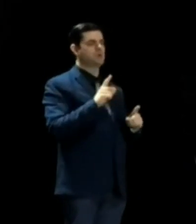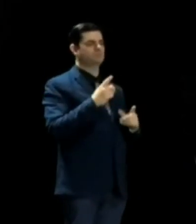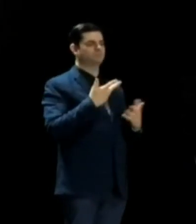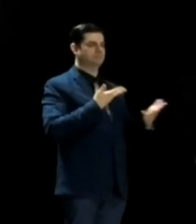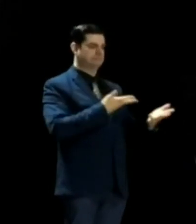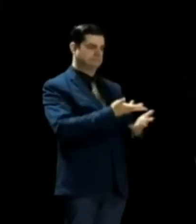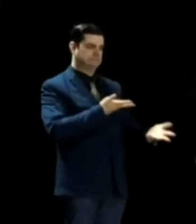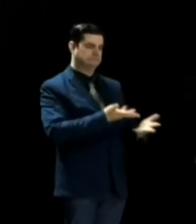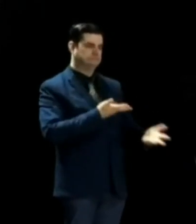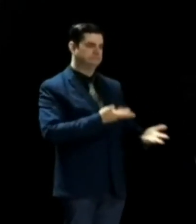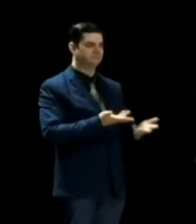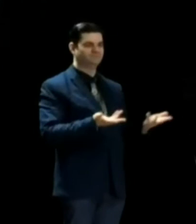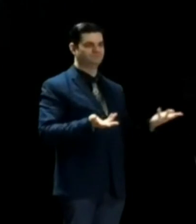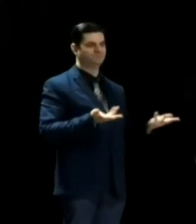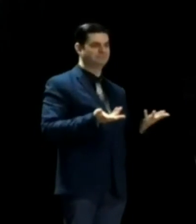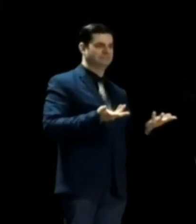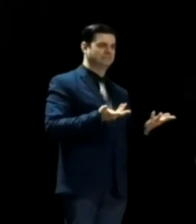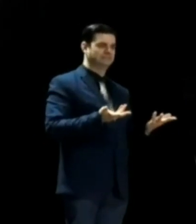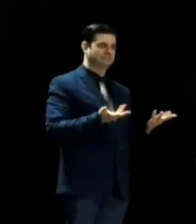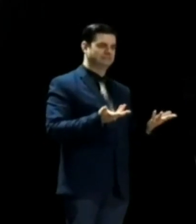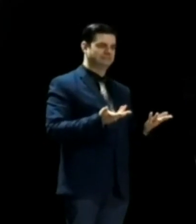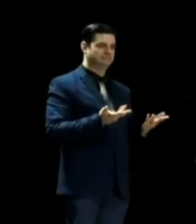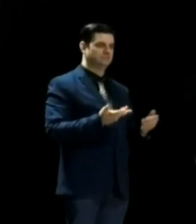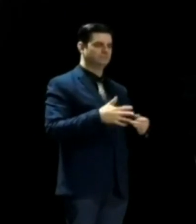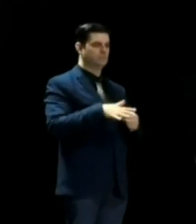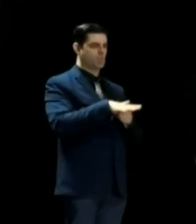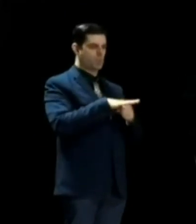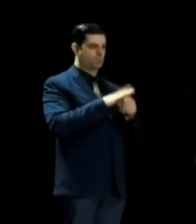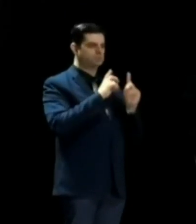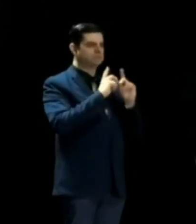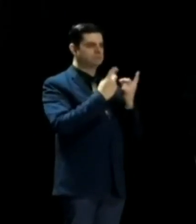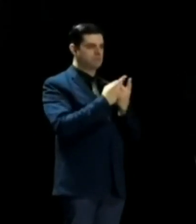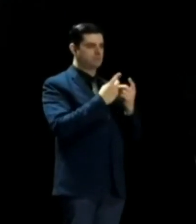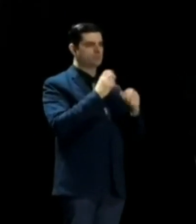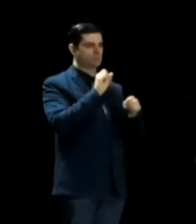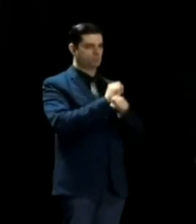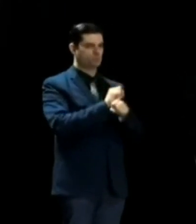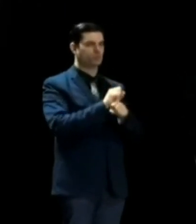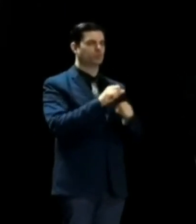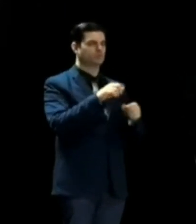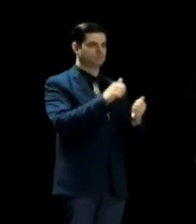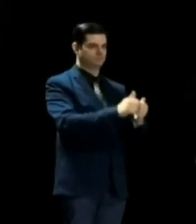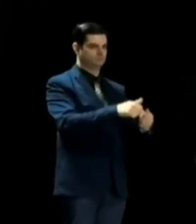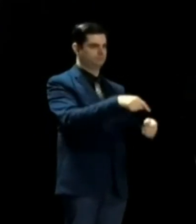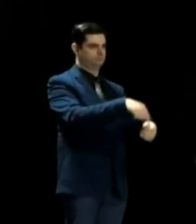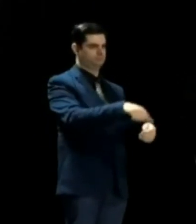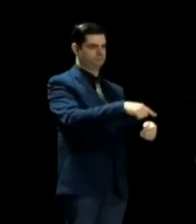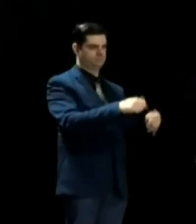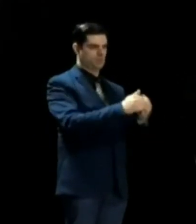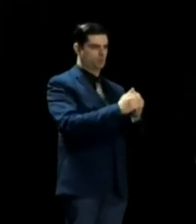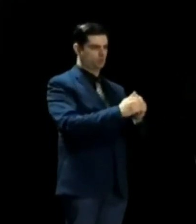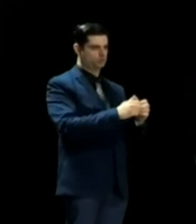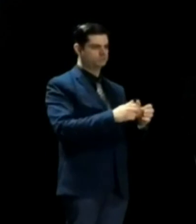Our health department and their local departments are working together. We find the problem is